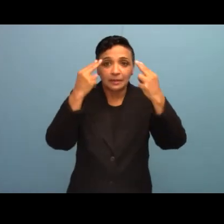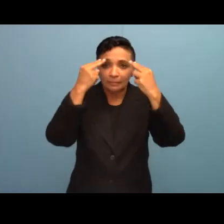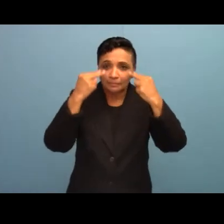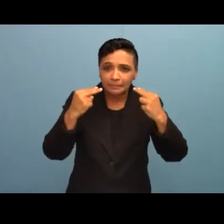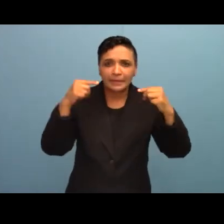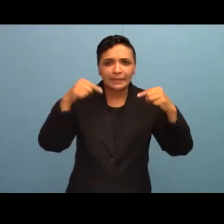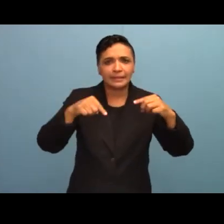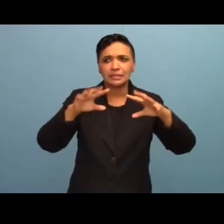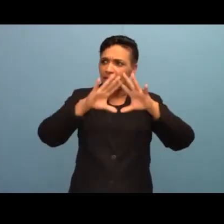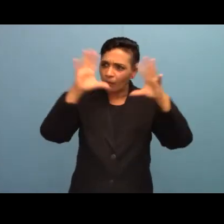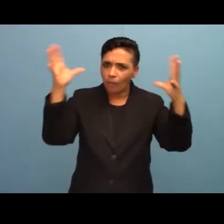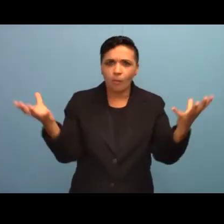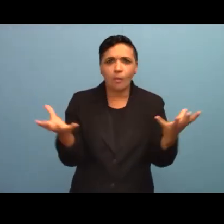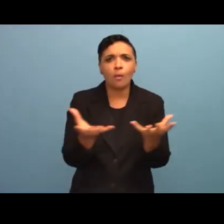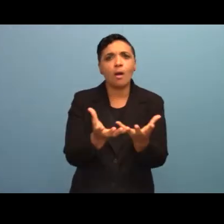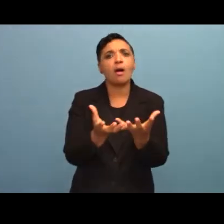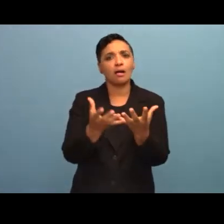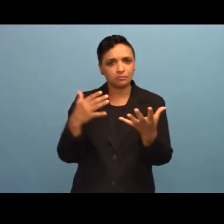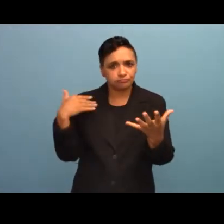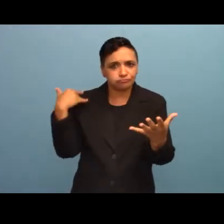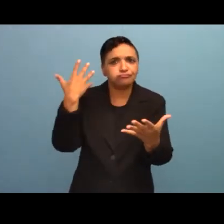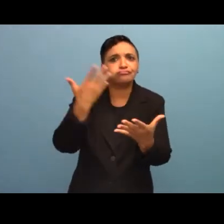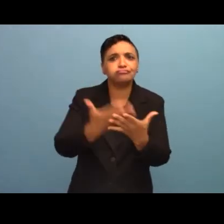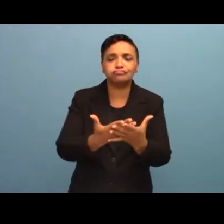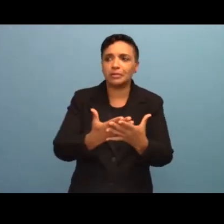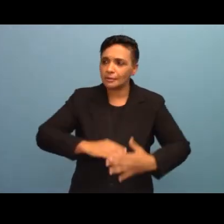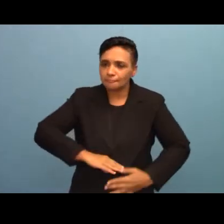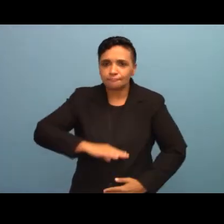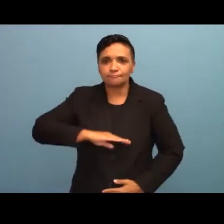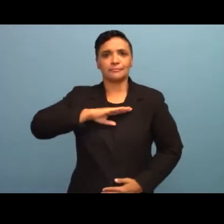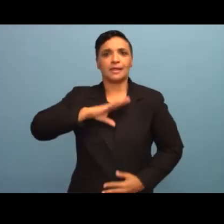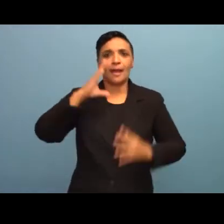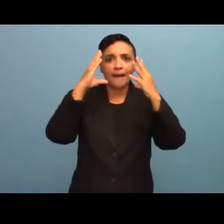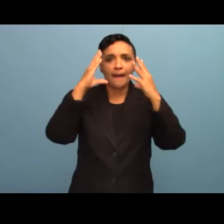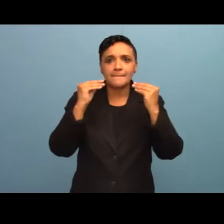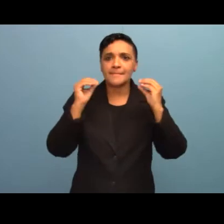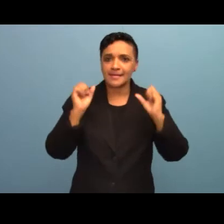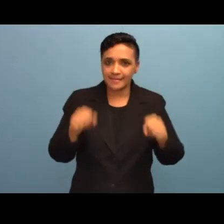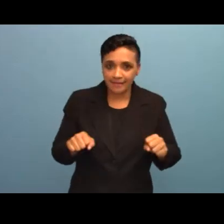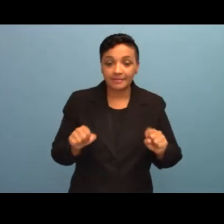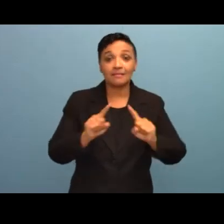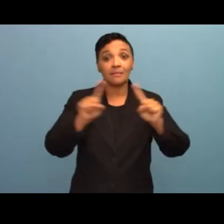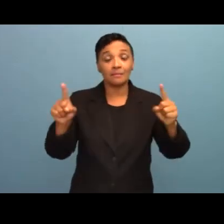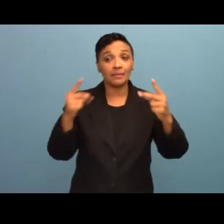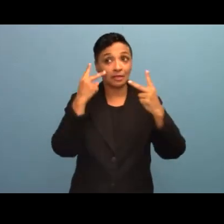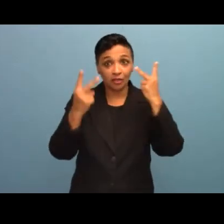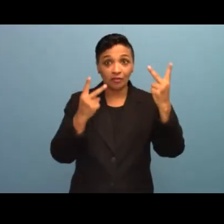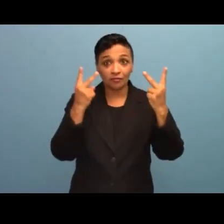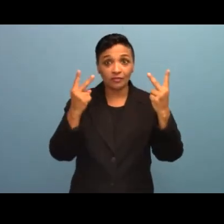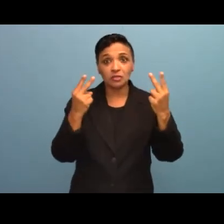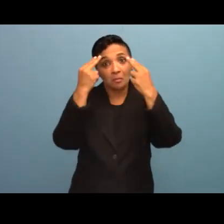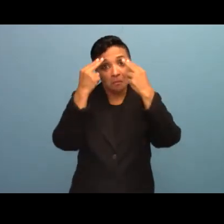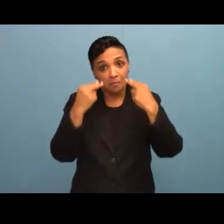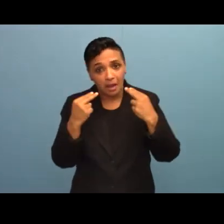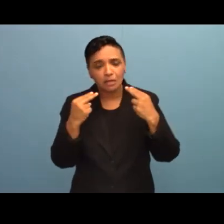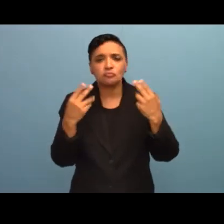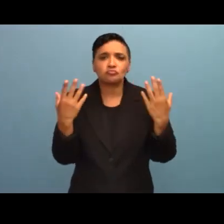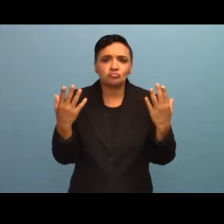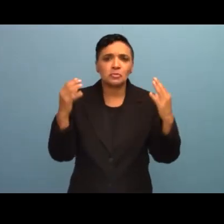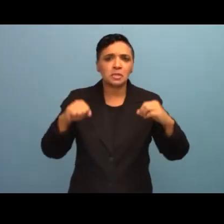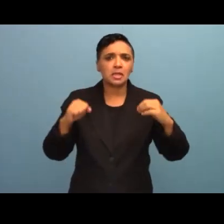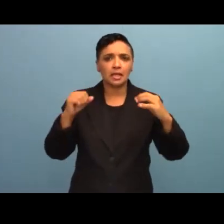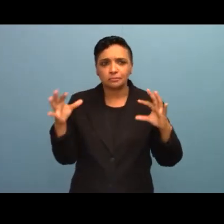most people will experience in their lifetime. However, avoidable vision impairment or blindness can be both a cause